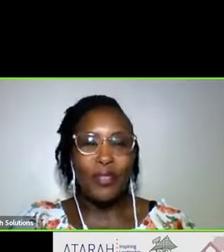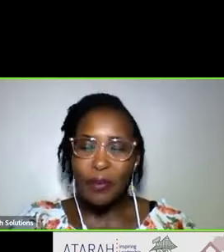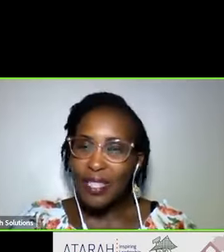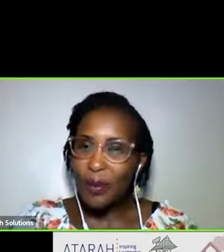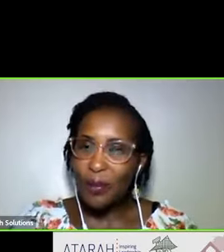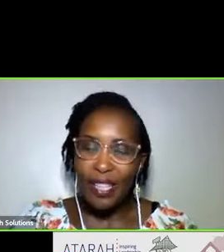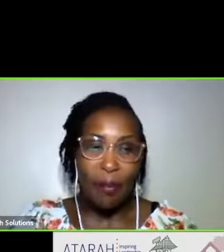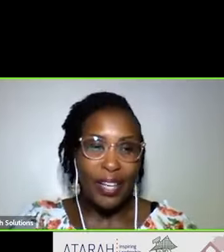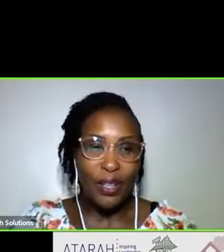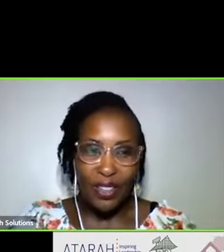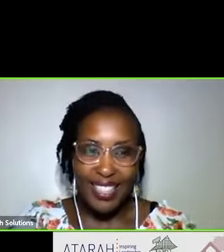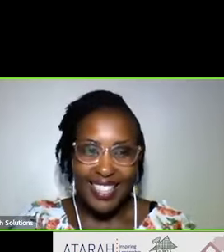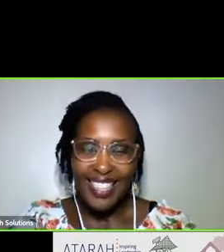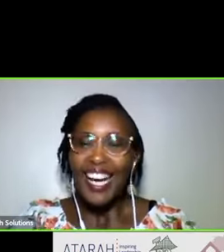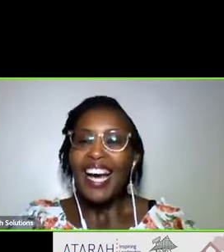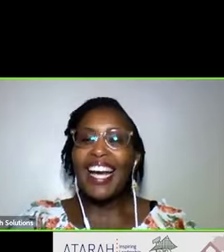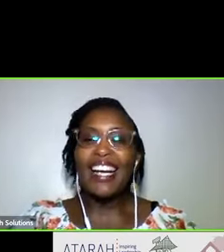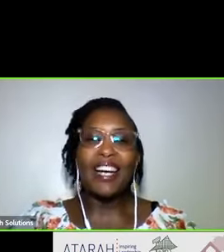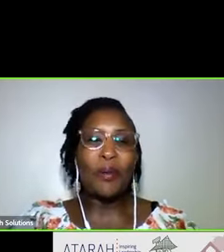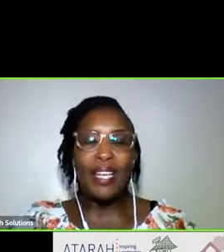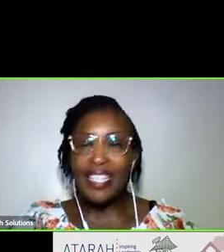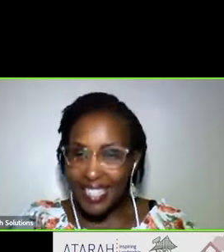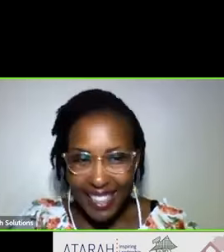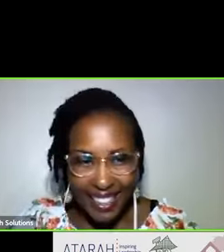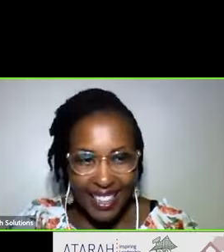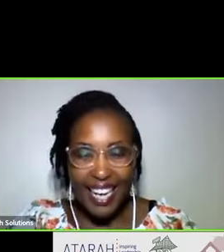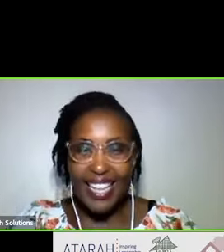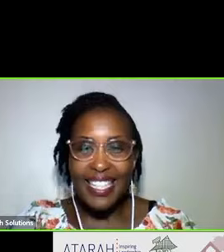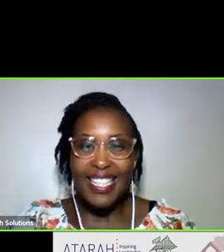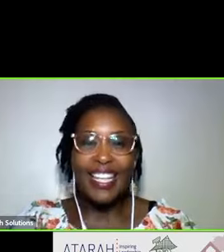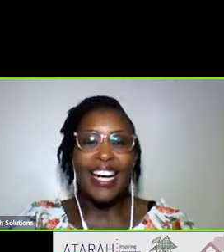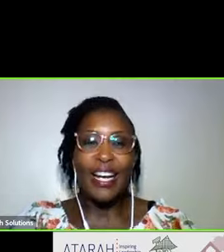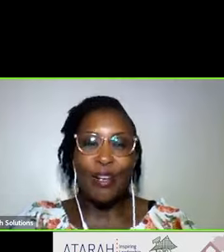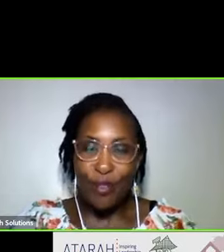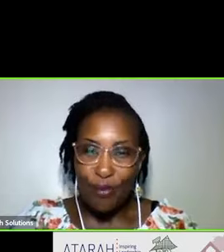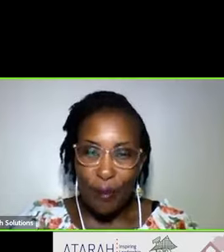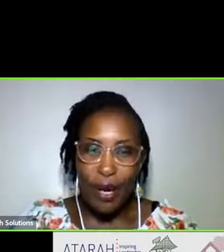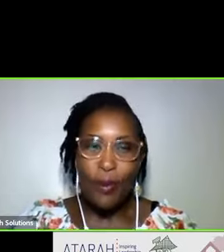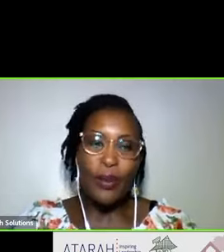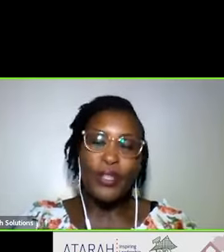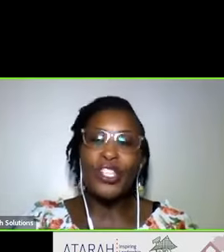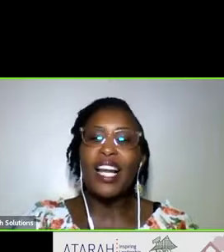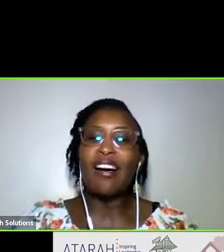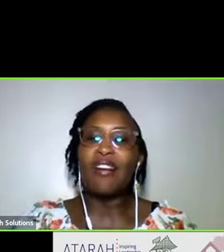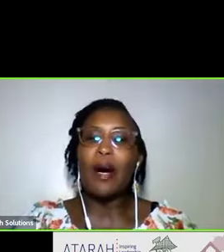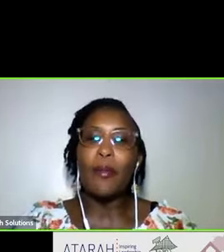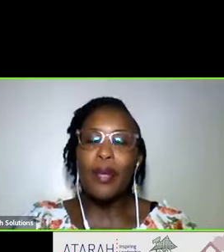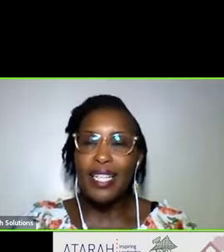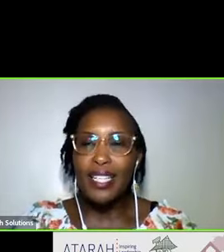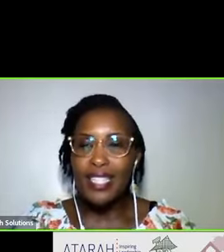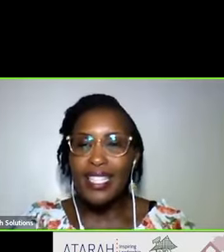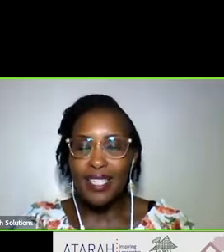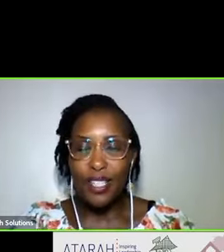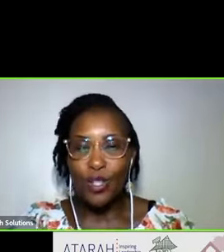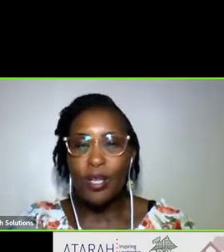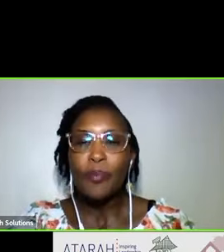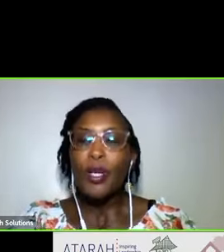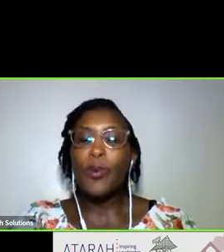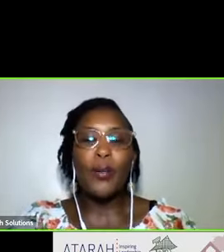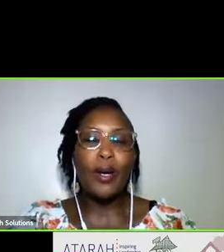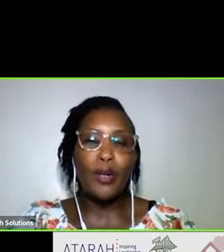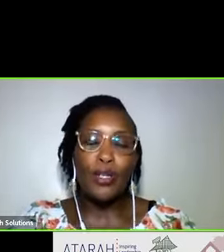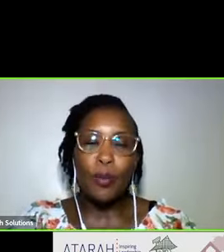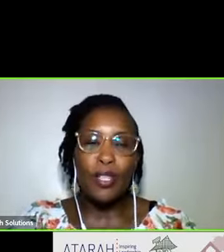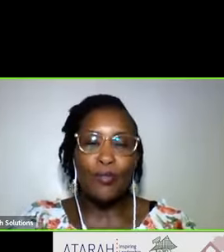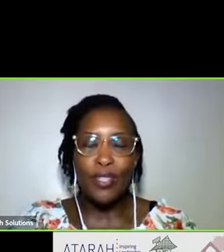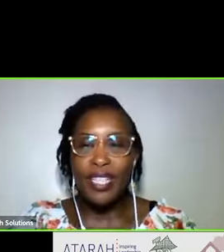the way, we have not missed a week, my God. And we are still here until end of November when we shall have a meet and greet session